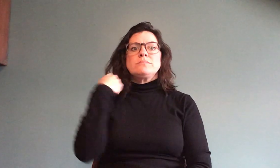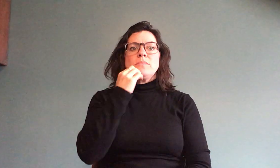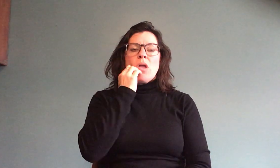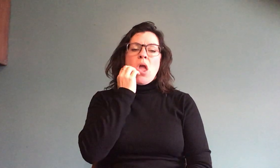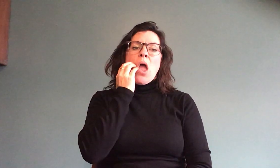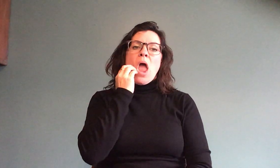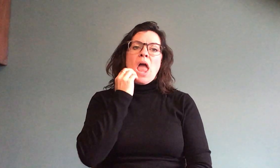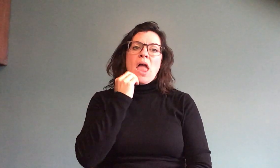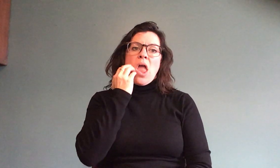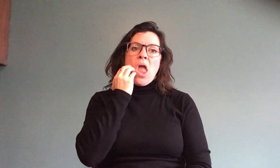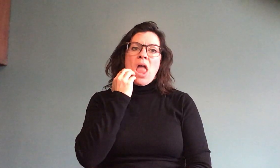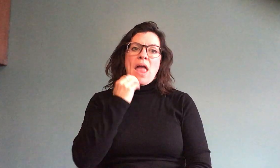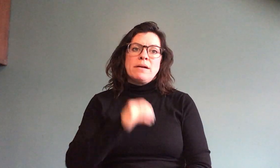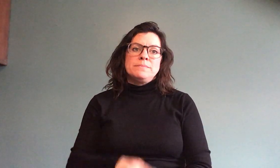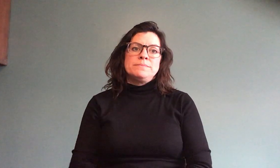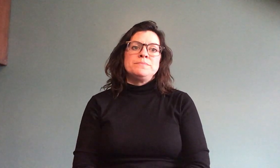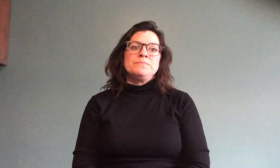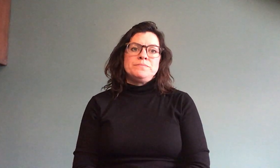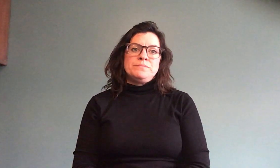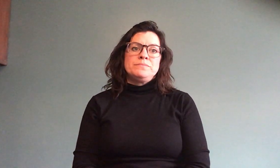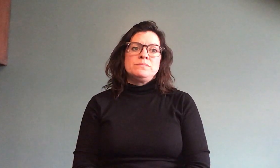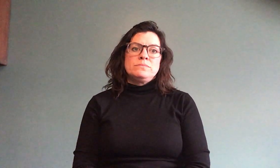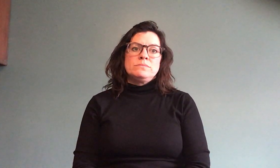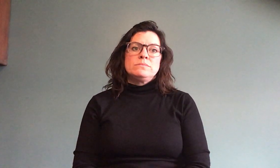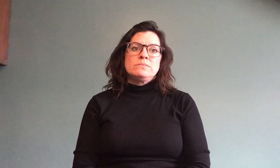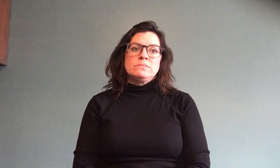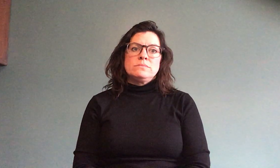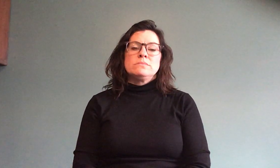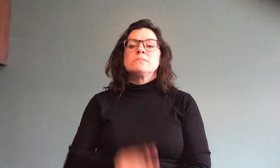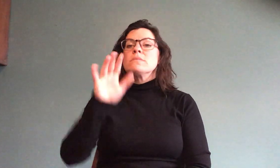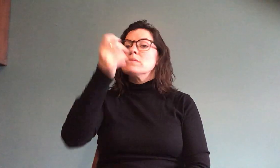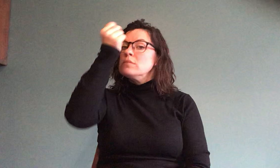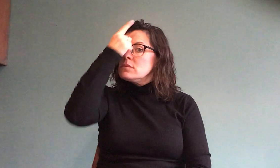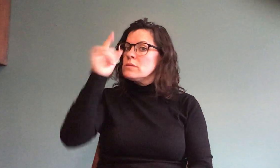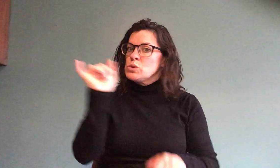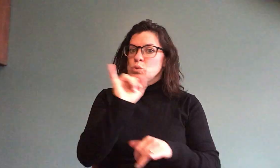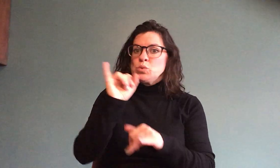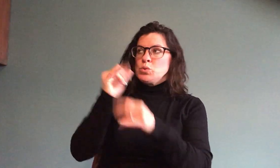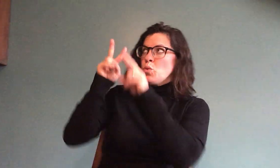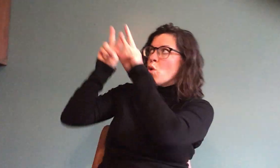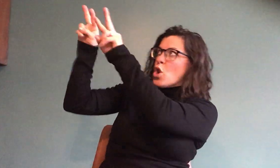right. 20% of fall deaths is attributed to